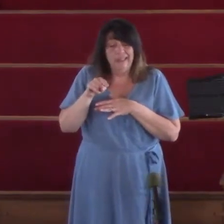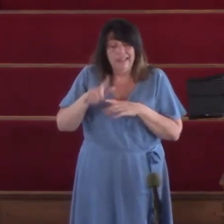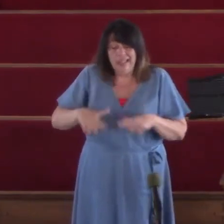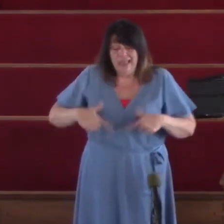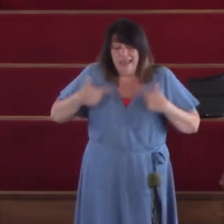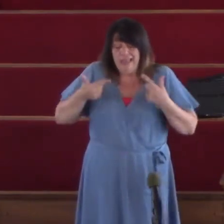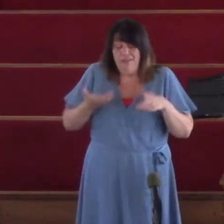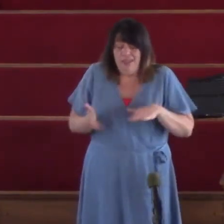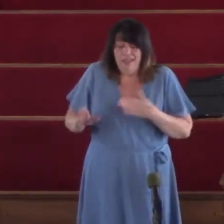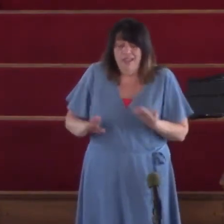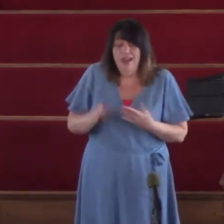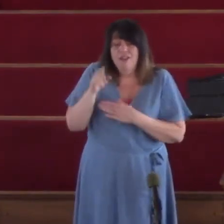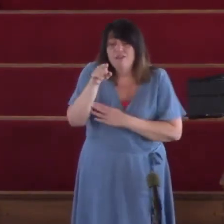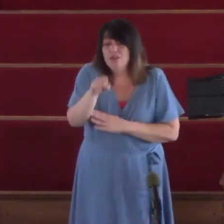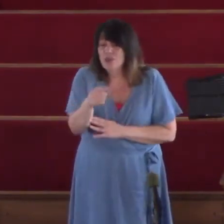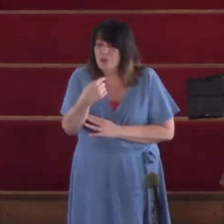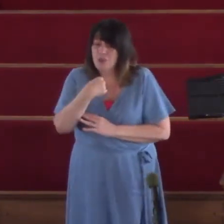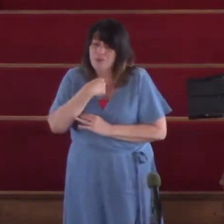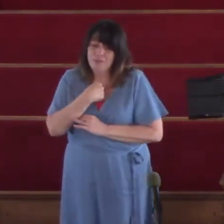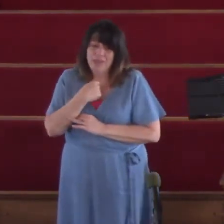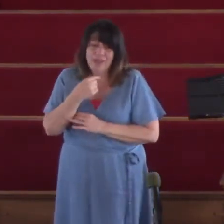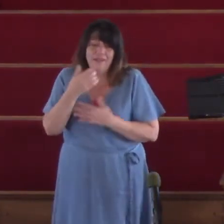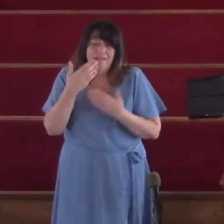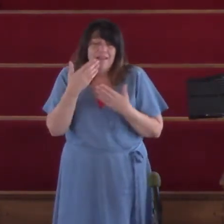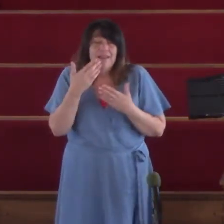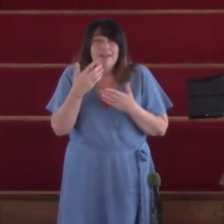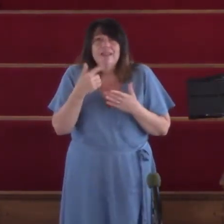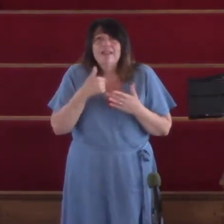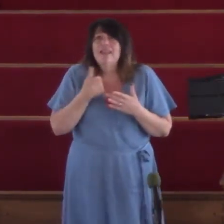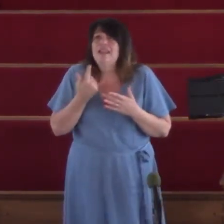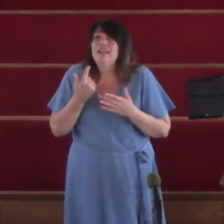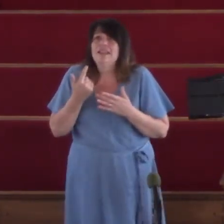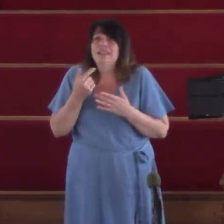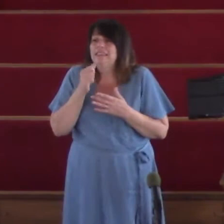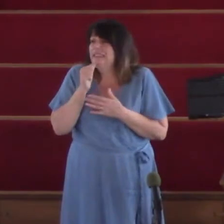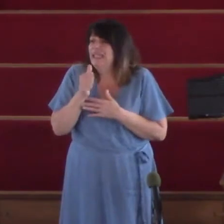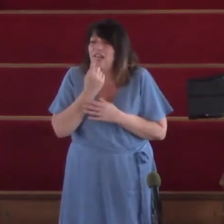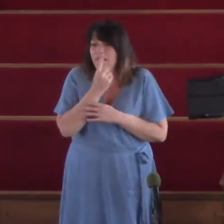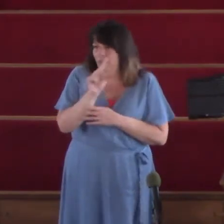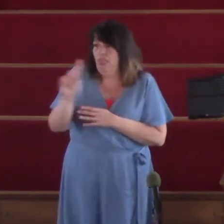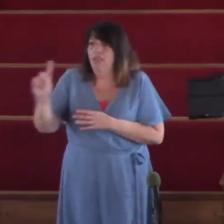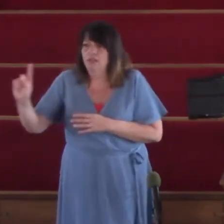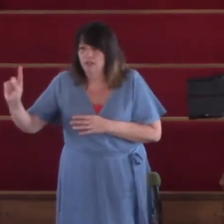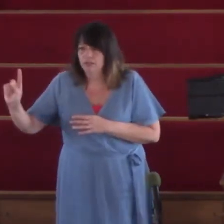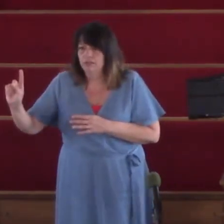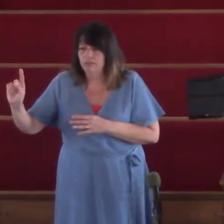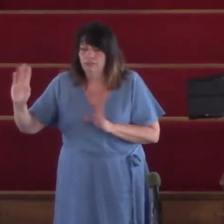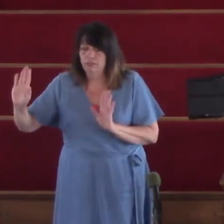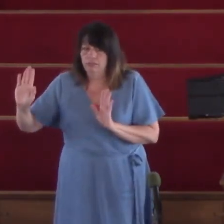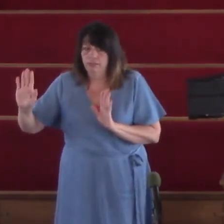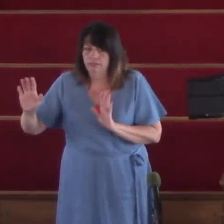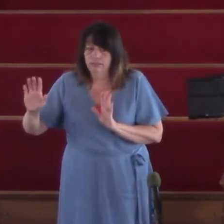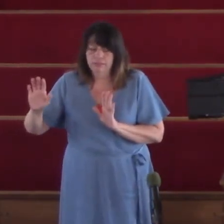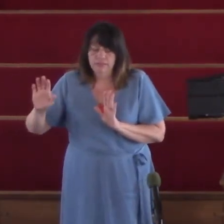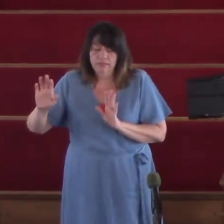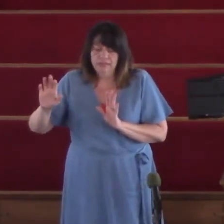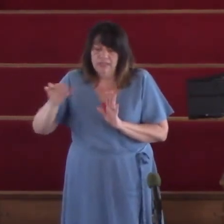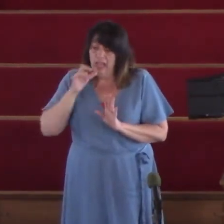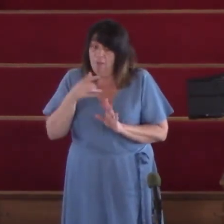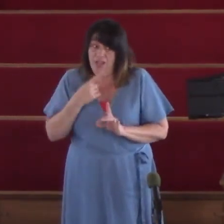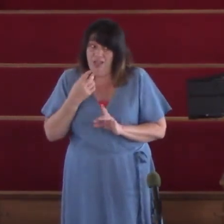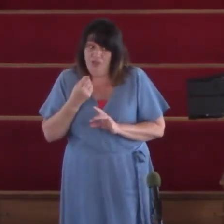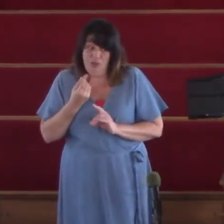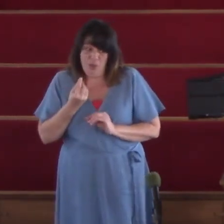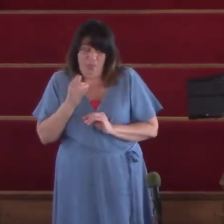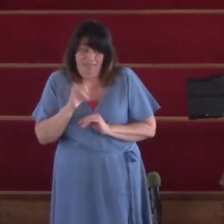God, I'm glad this morning that he didn't walk away from the place of my friend where he was. But